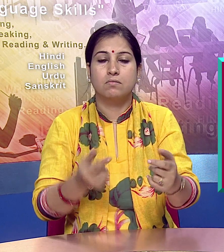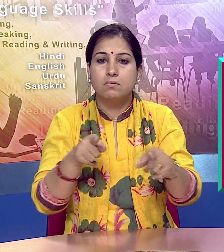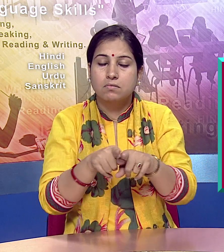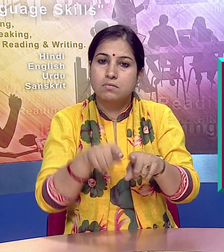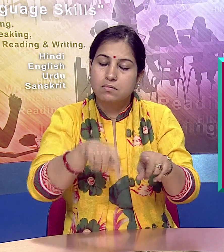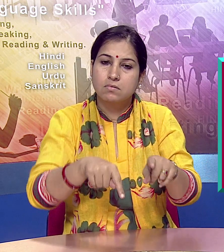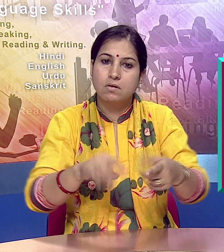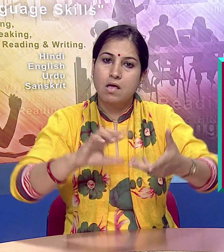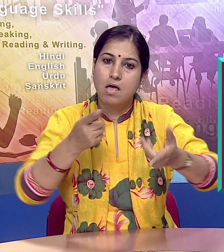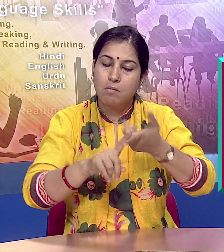mark